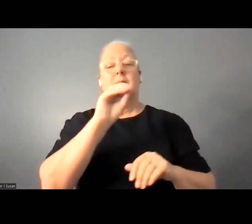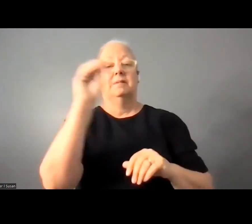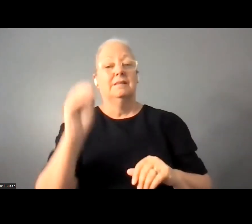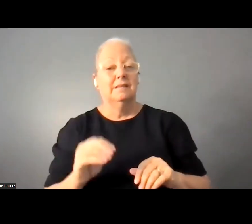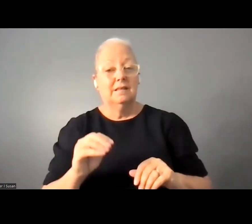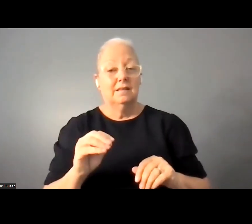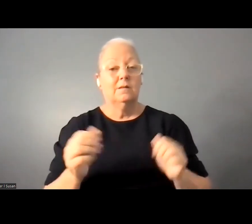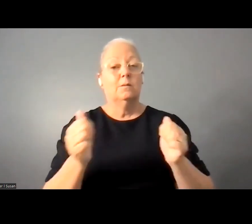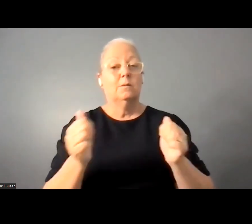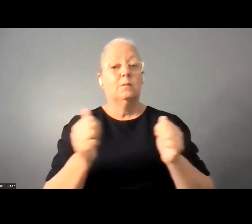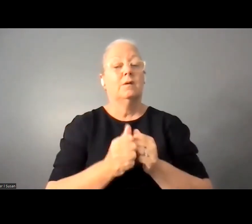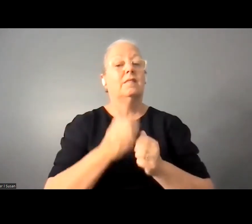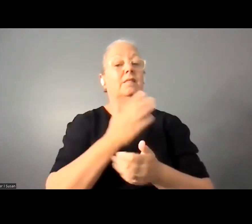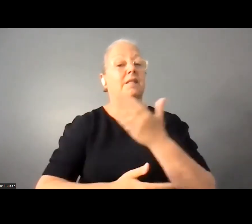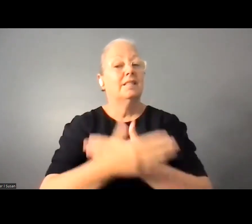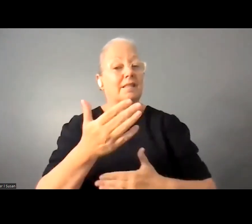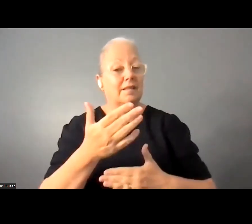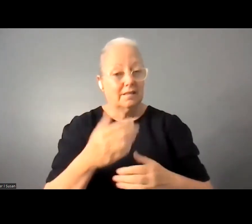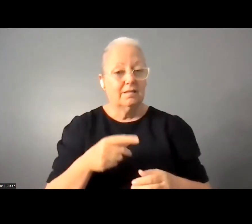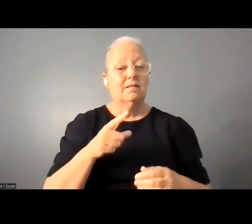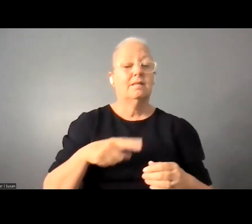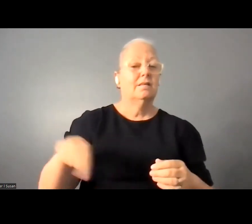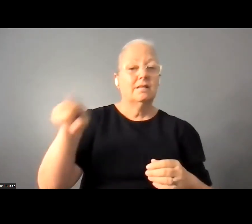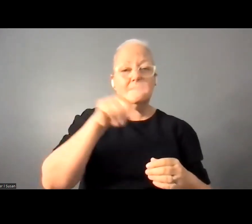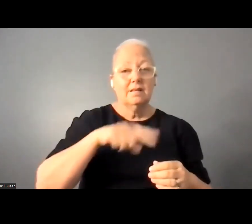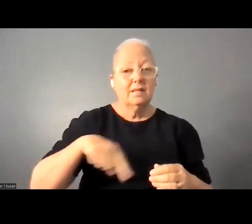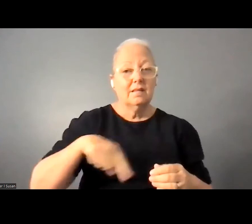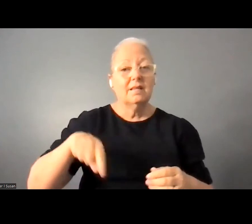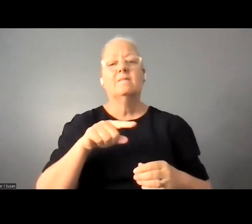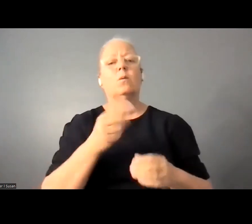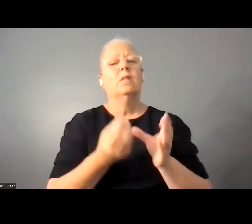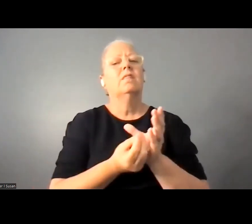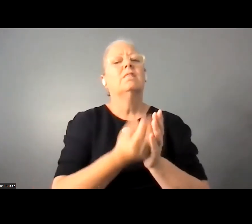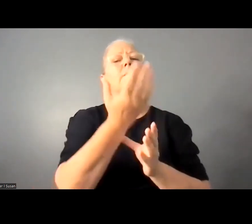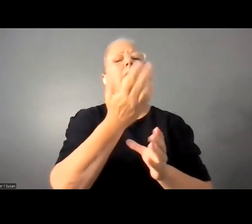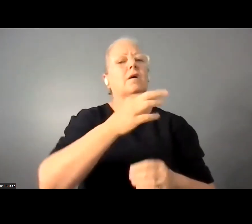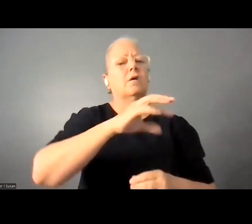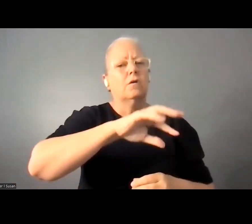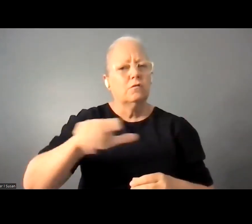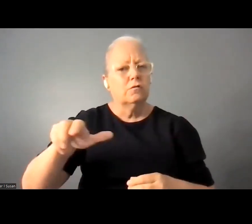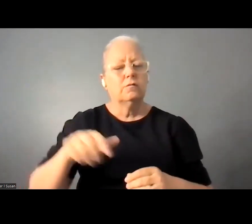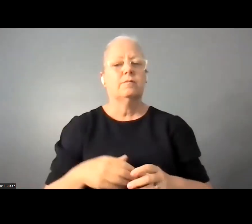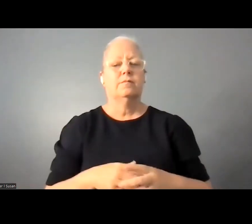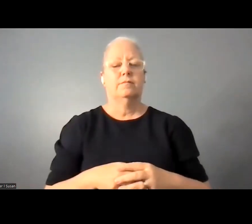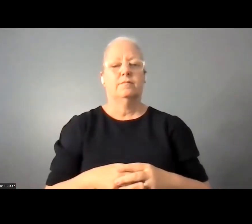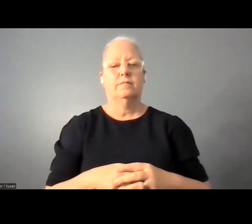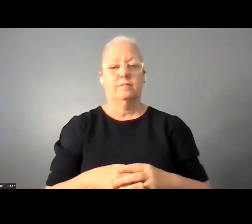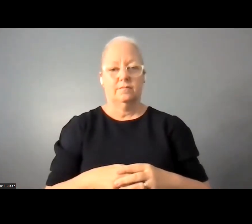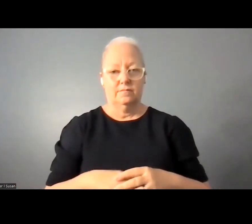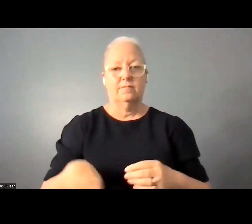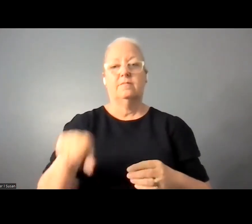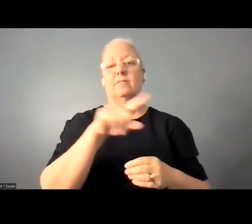disabilities who are in developing countries and are of a working age